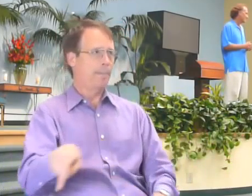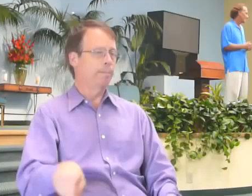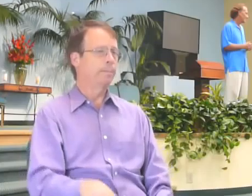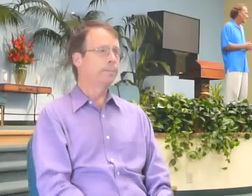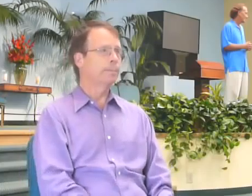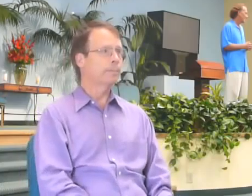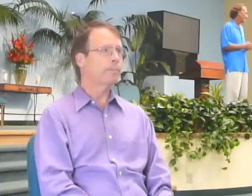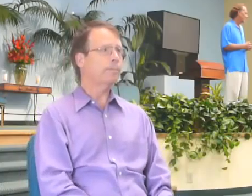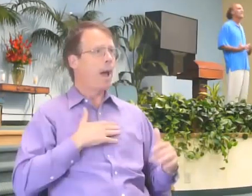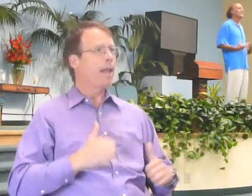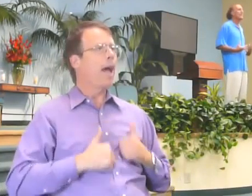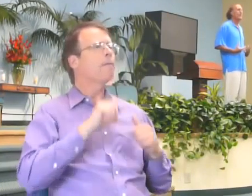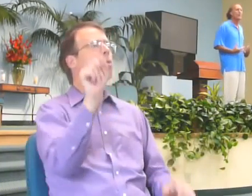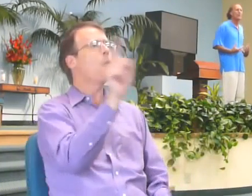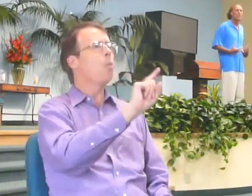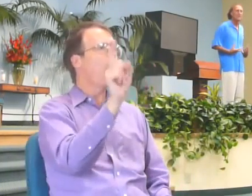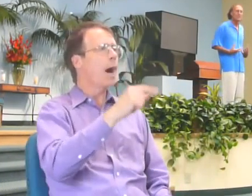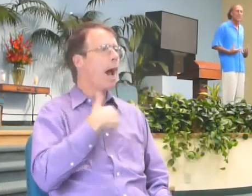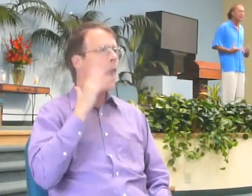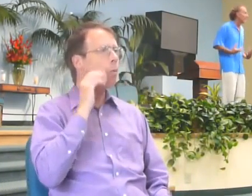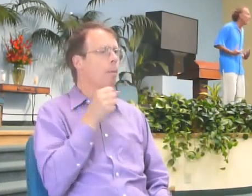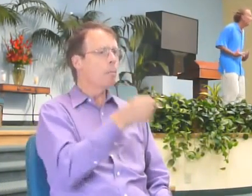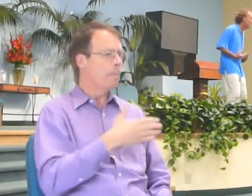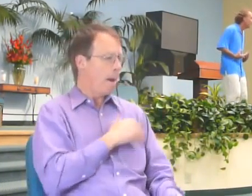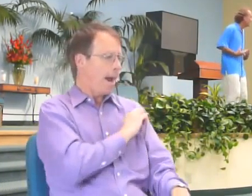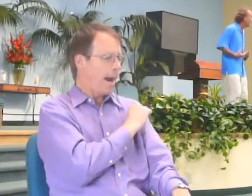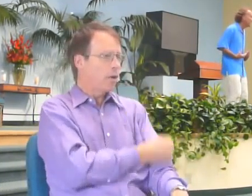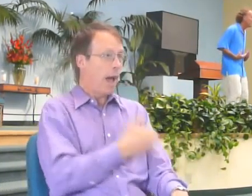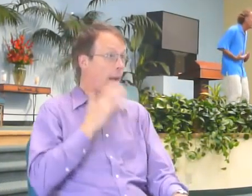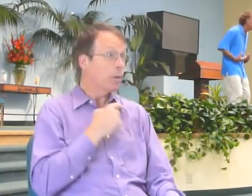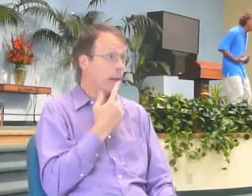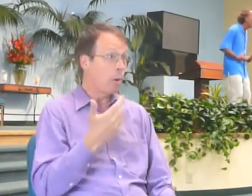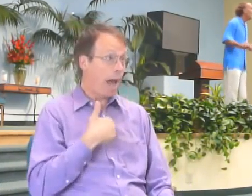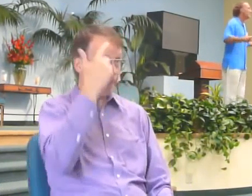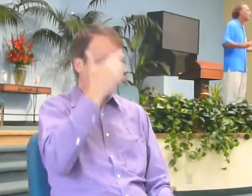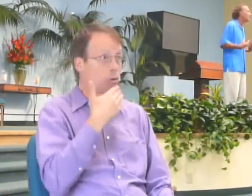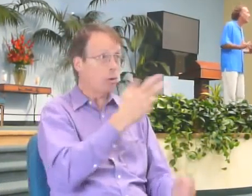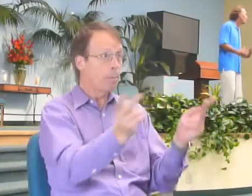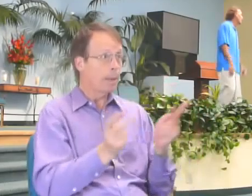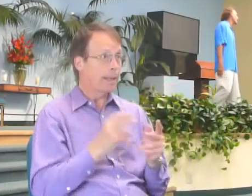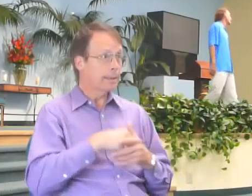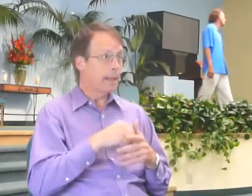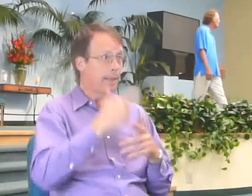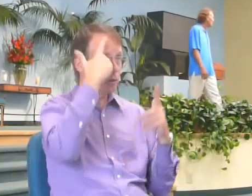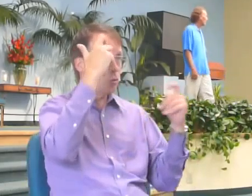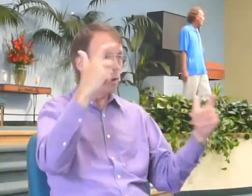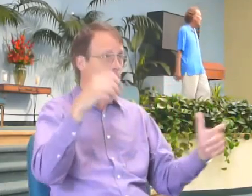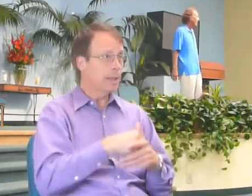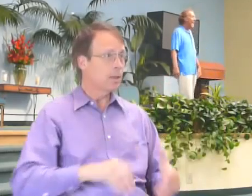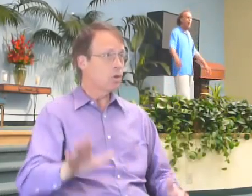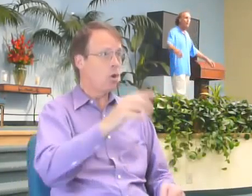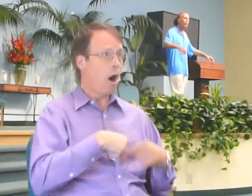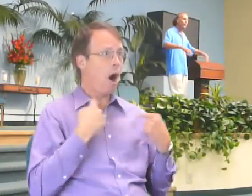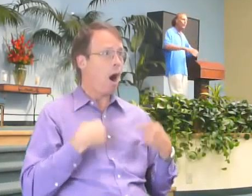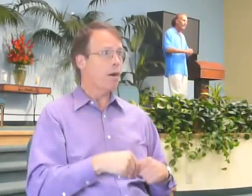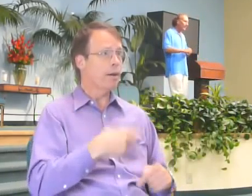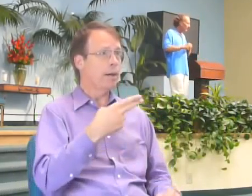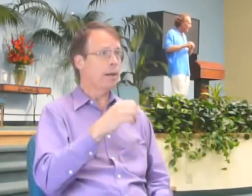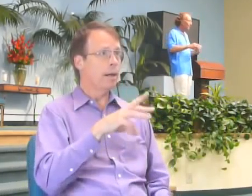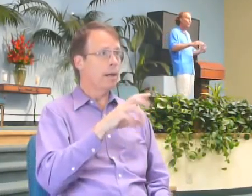Then the power. Circumstances become the ruler of the weak. And become instruments of the strong.